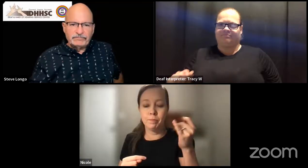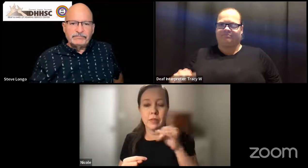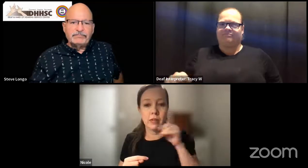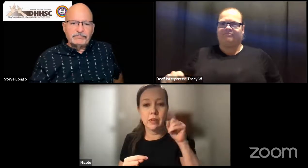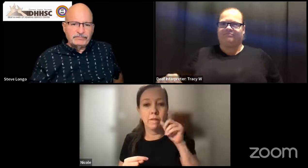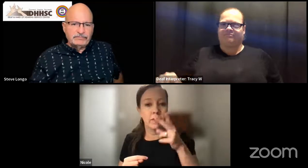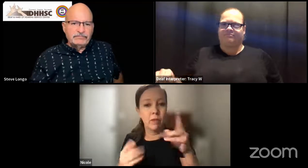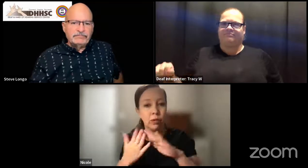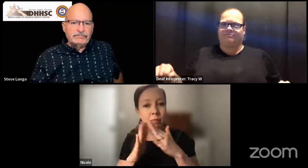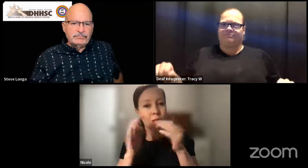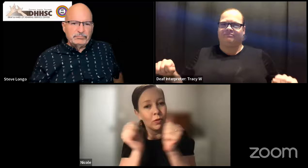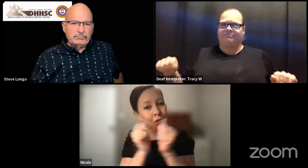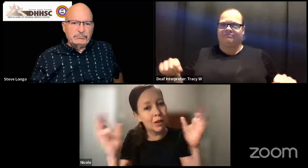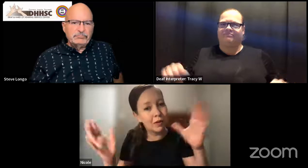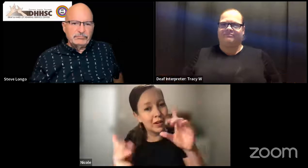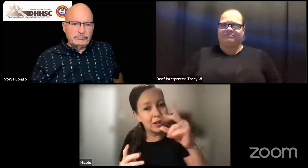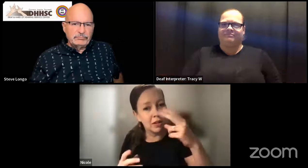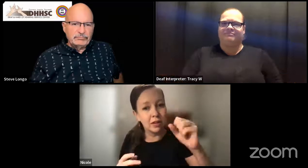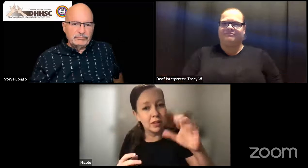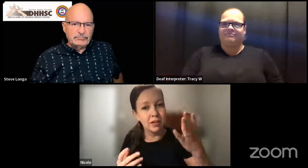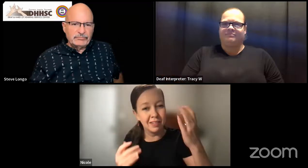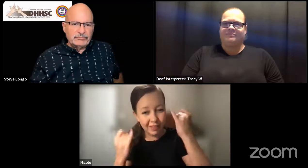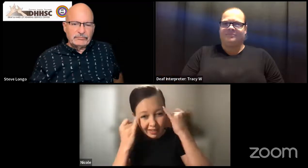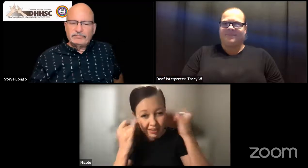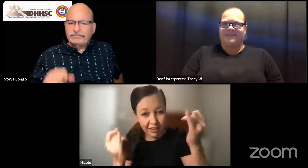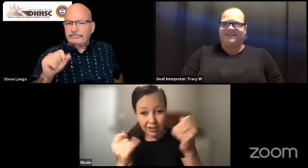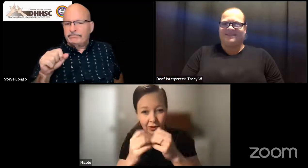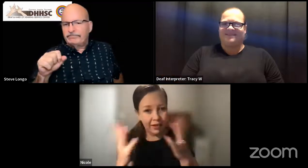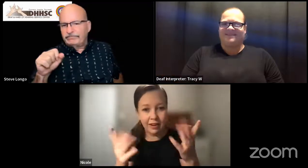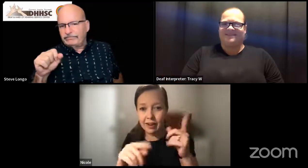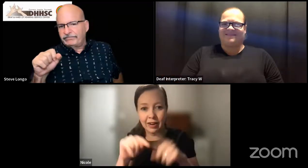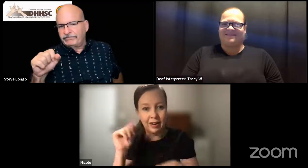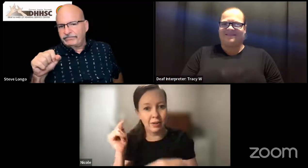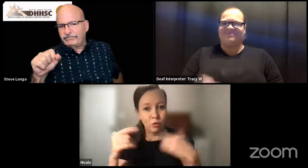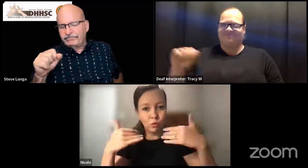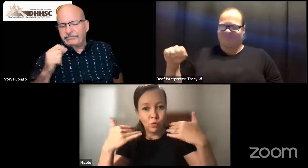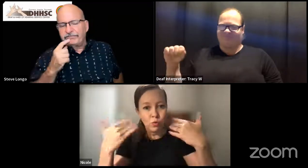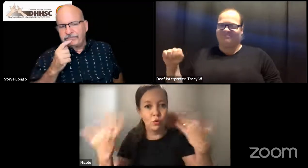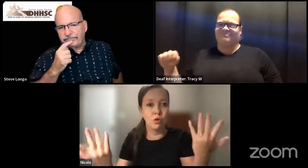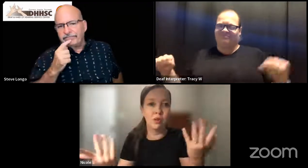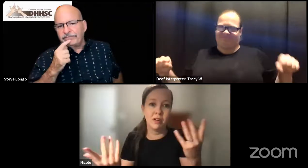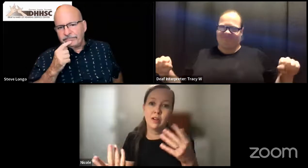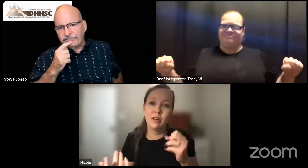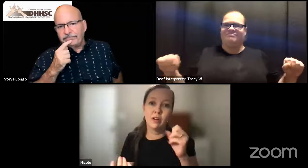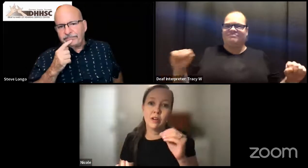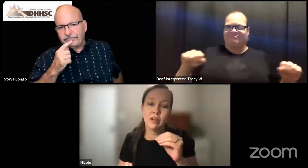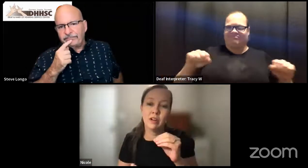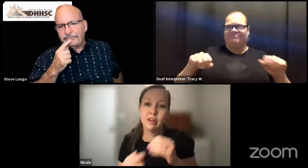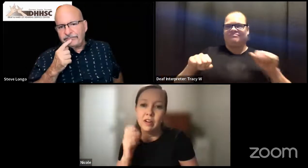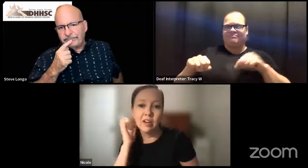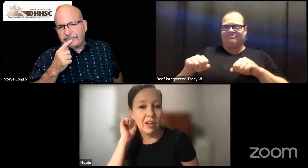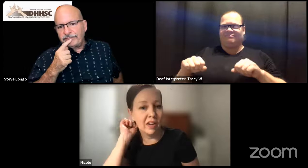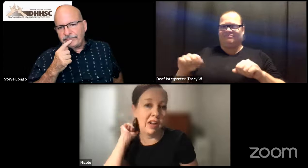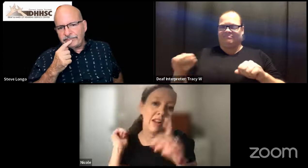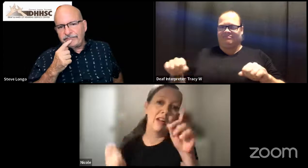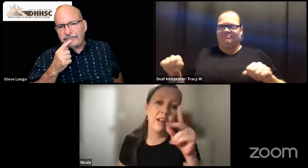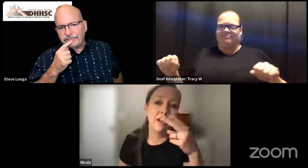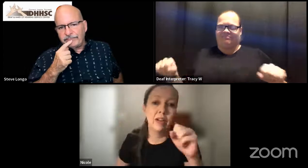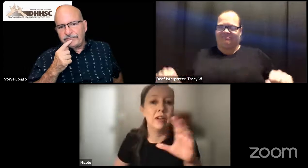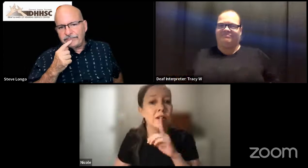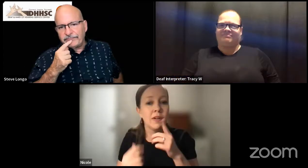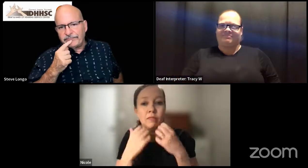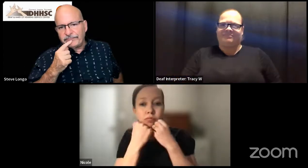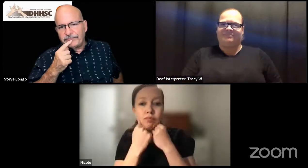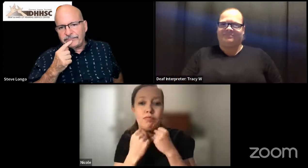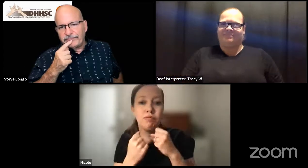resources. I can't imagine the deaf and hard of hearing community without it. I can't.